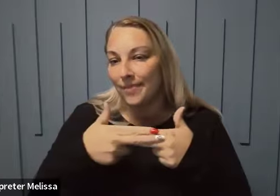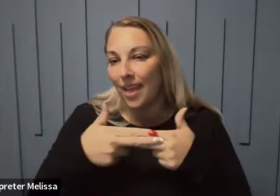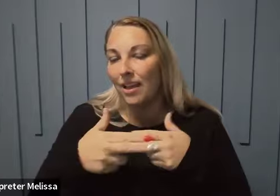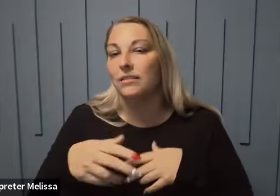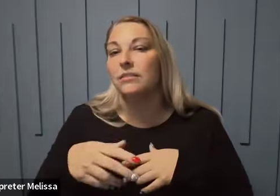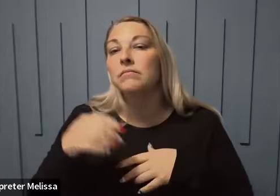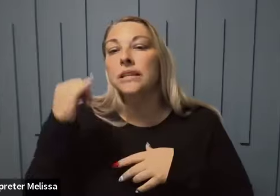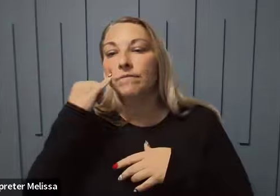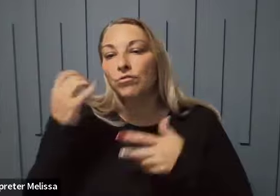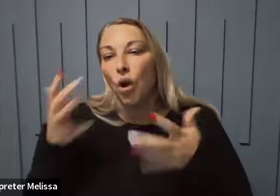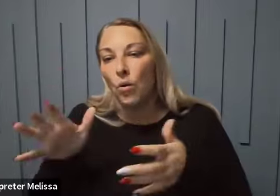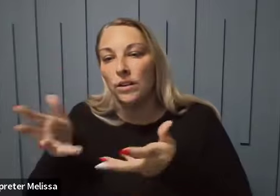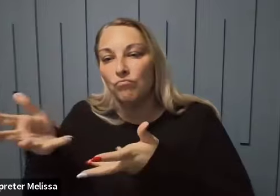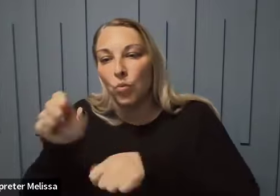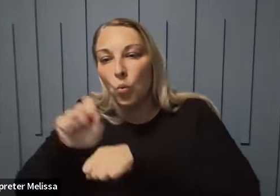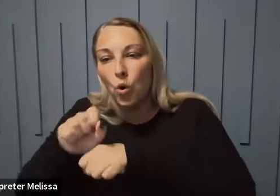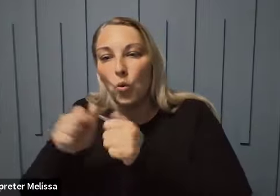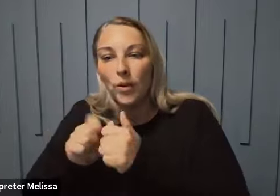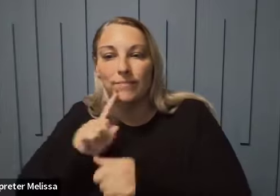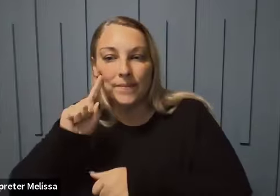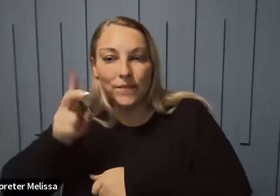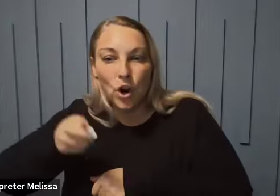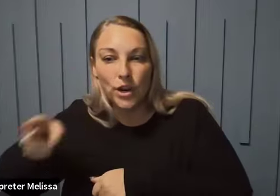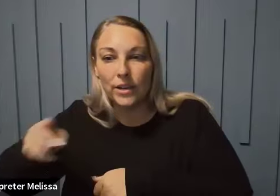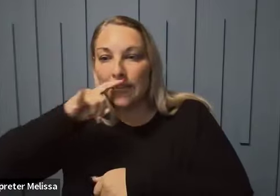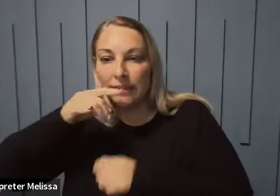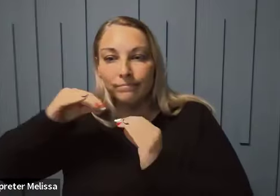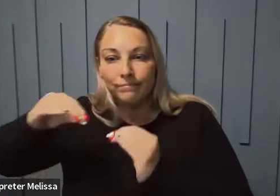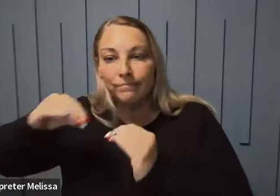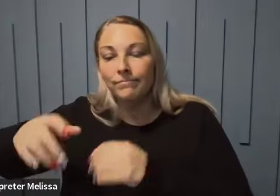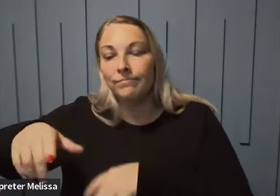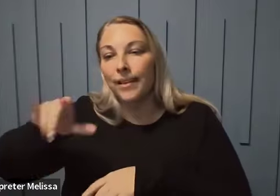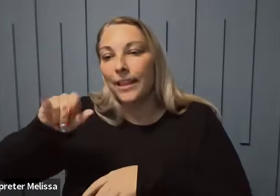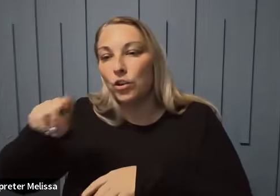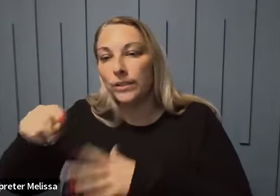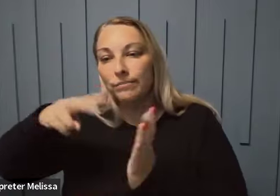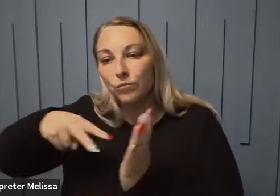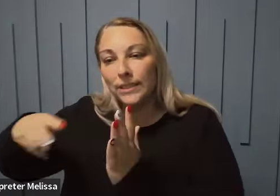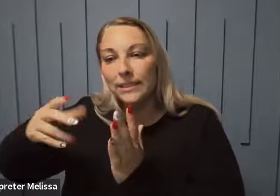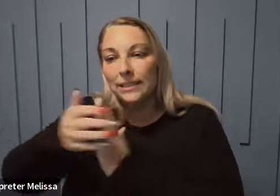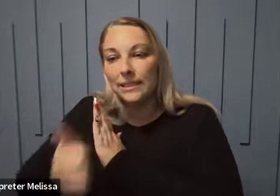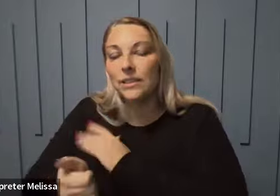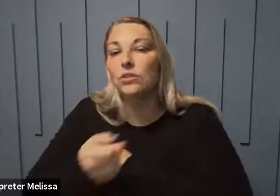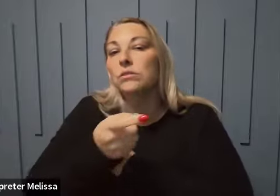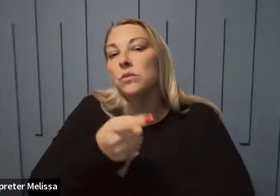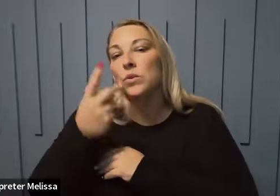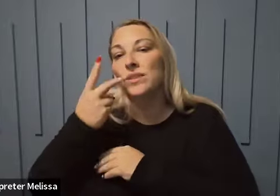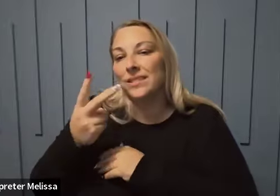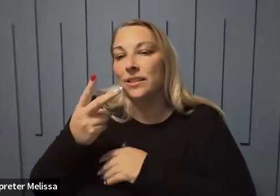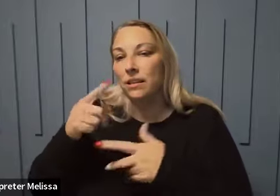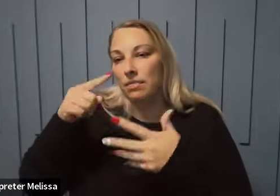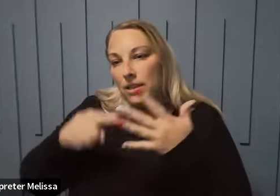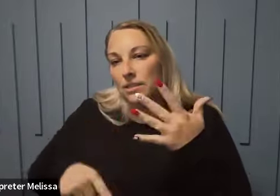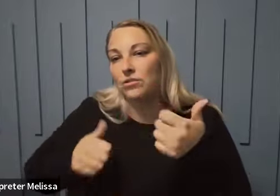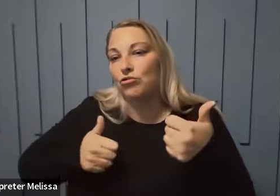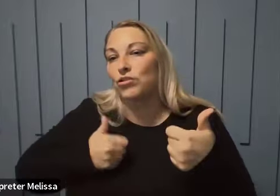hearing kids and we're teaching them literacy skills, we really see these challenges that the English language